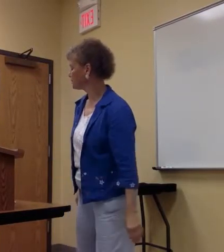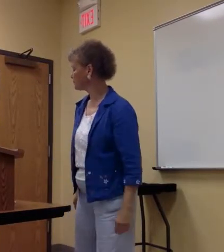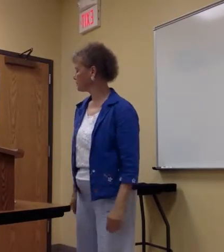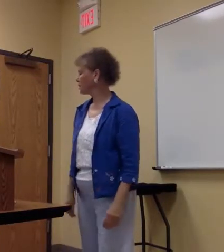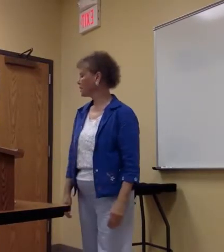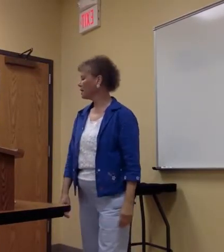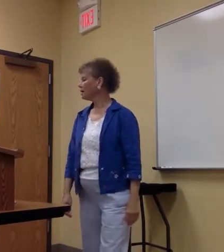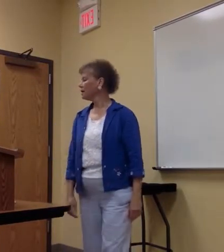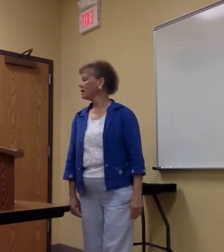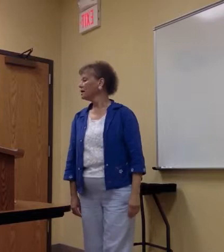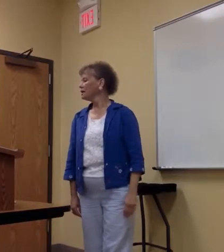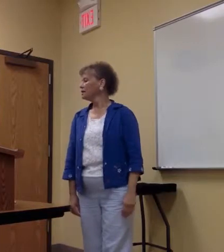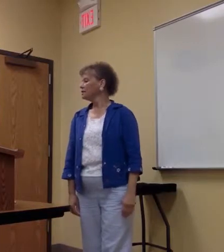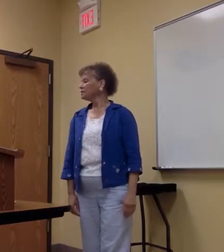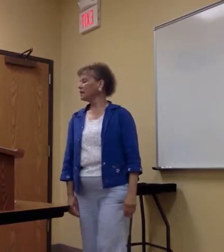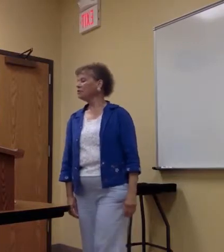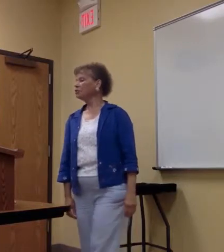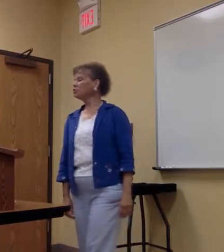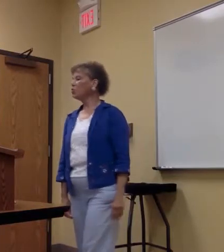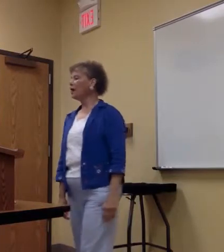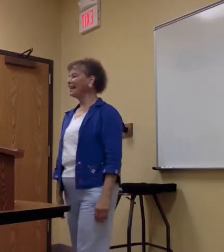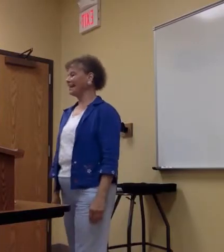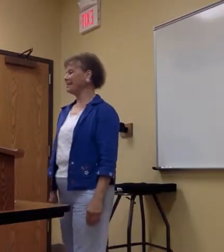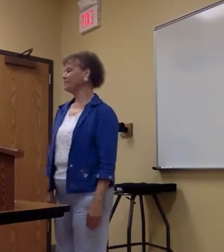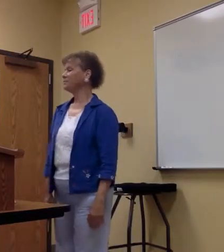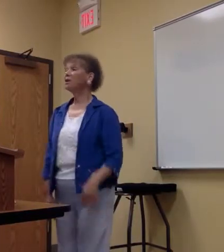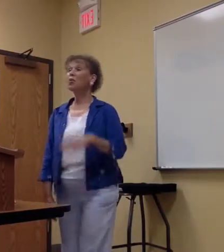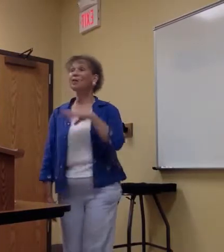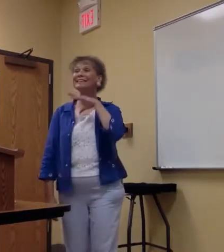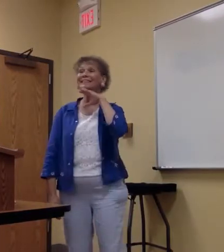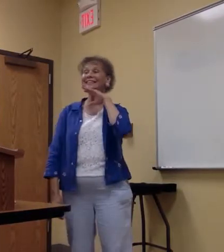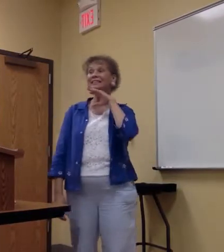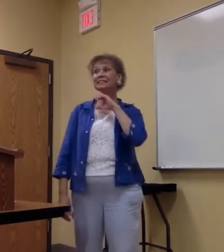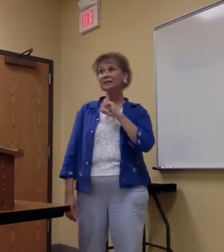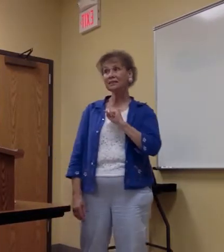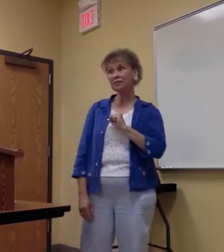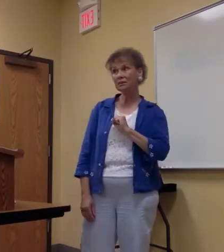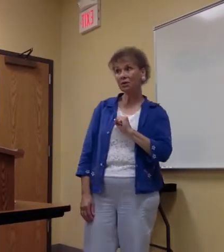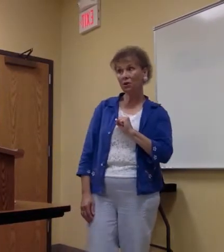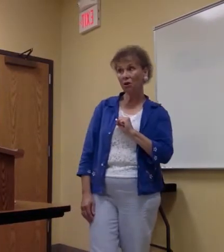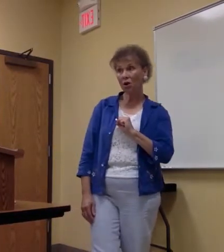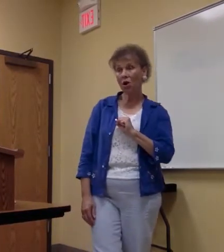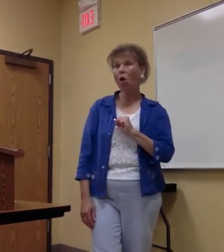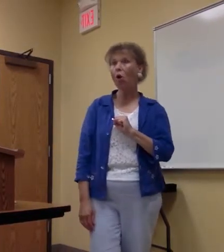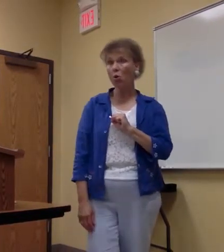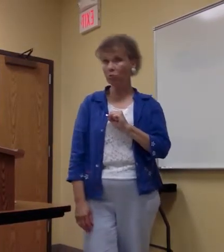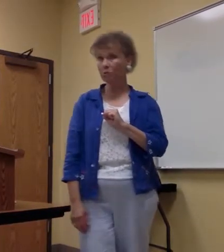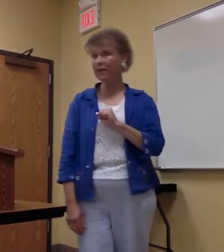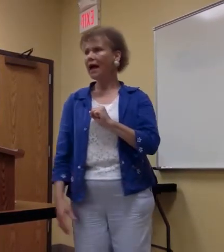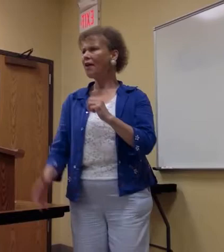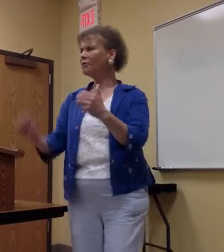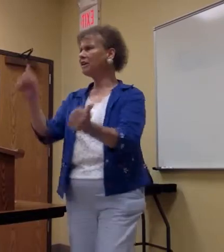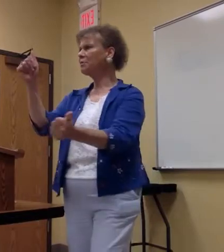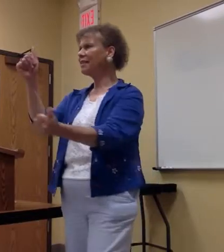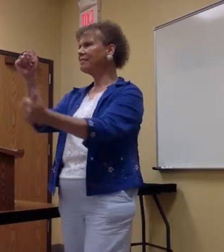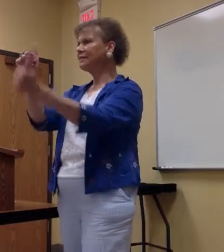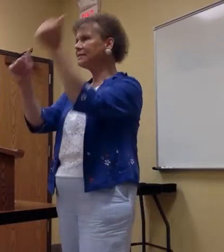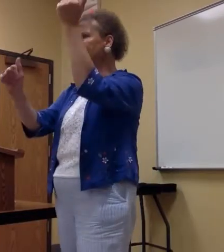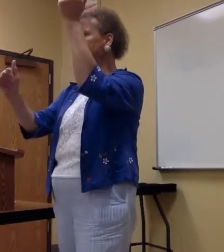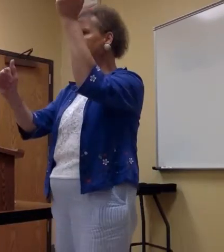Top of 220. What is this? Old. Have we talked about this sign yet? Most? All right.